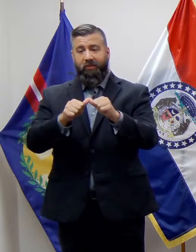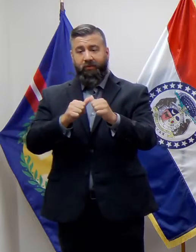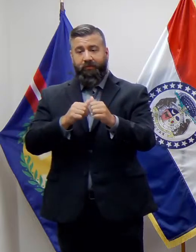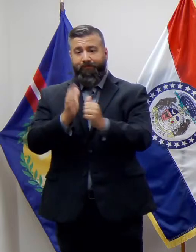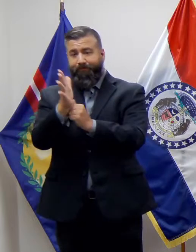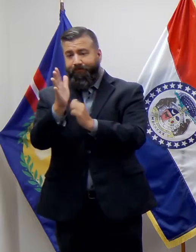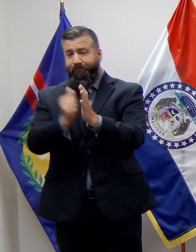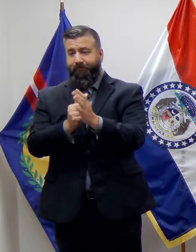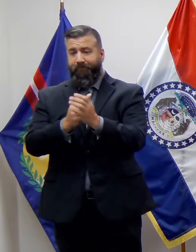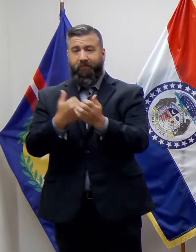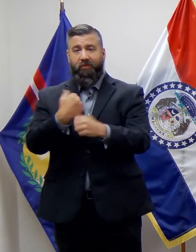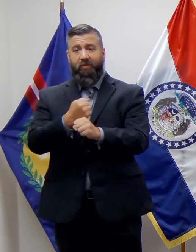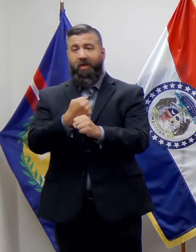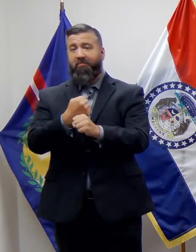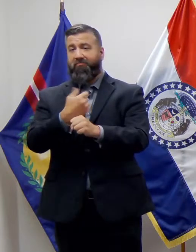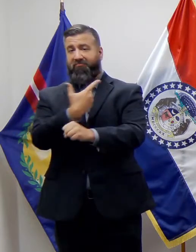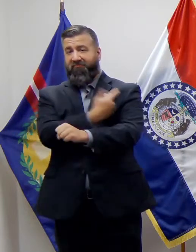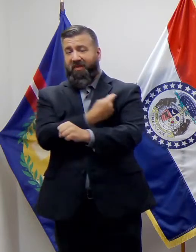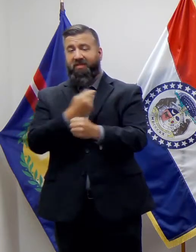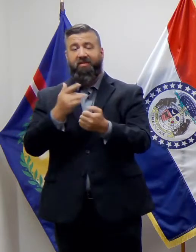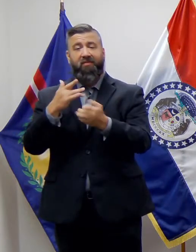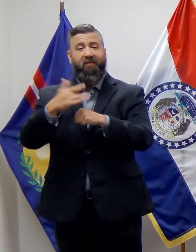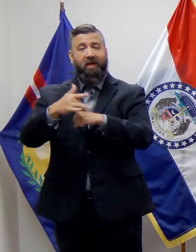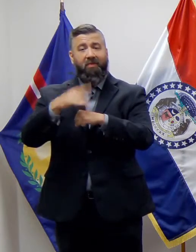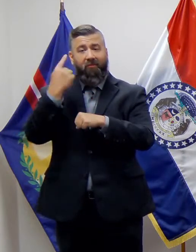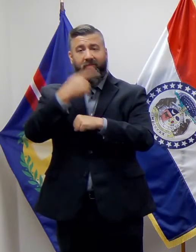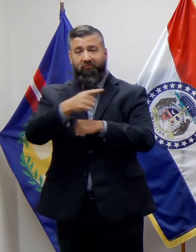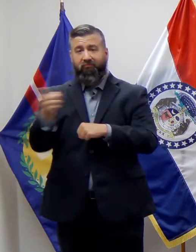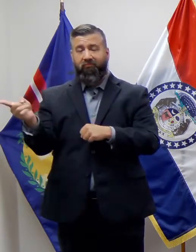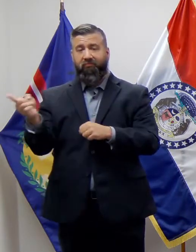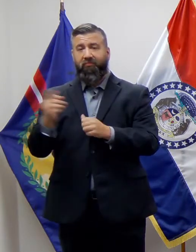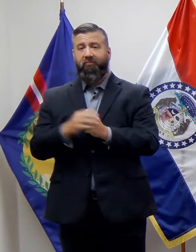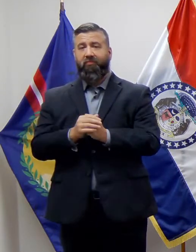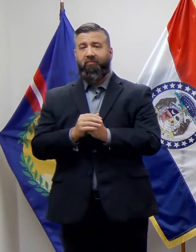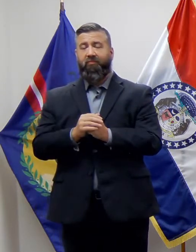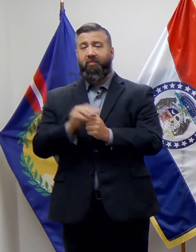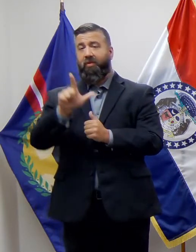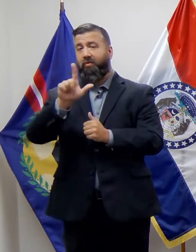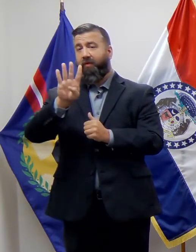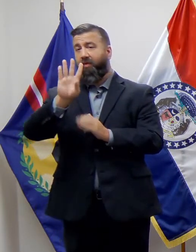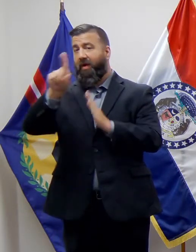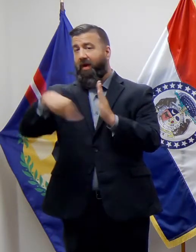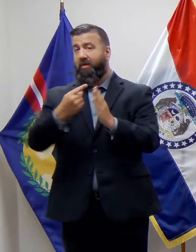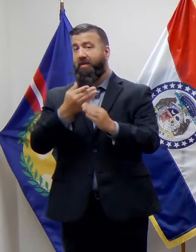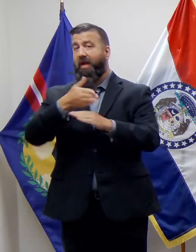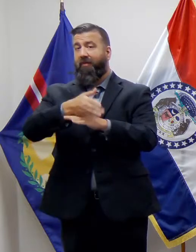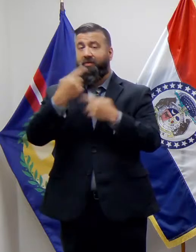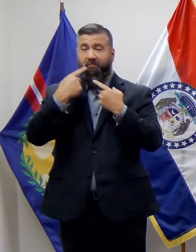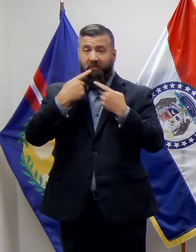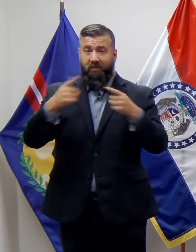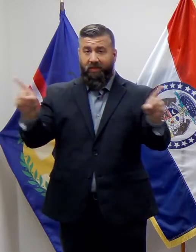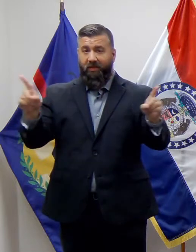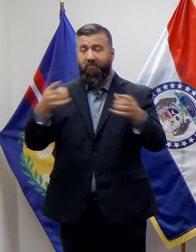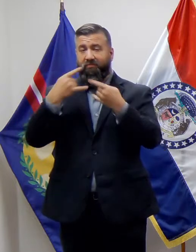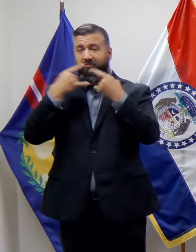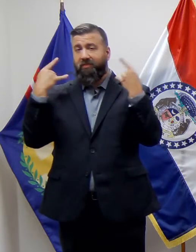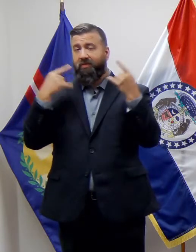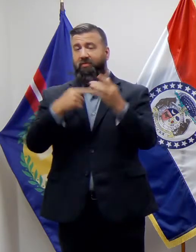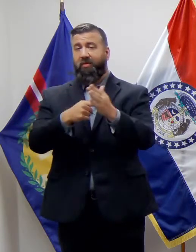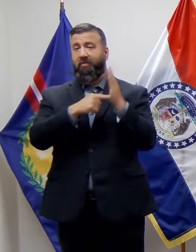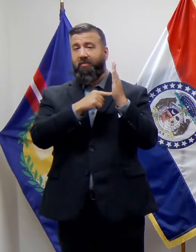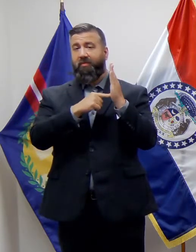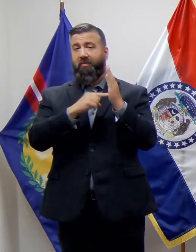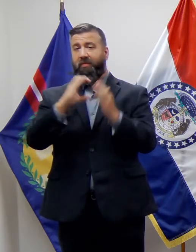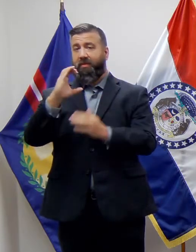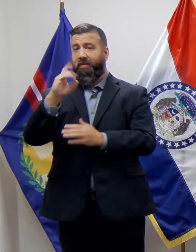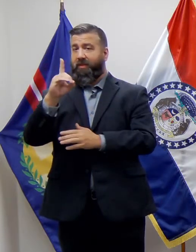everyone. 24 hours after we announced the mask requirement in St. Louis County and St. Louis City, the